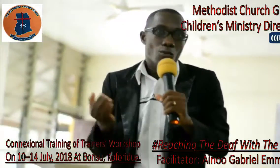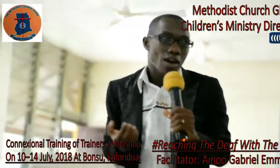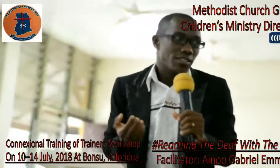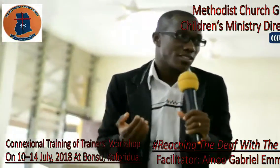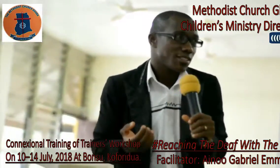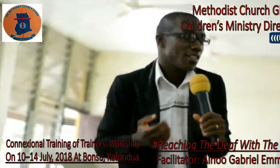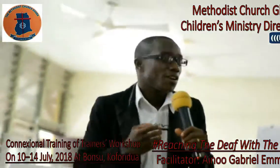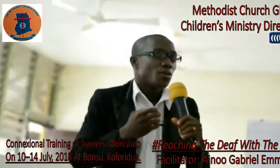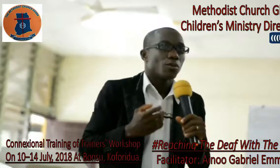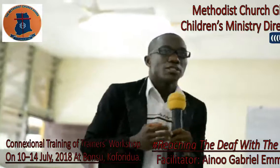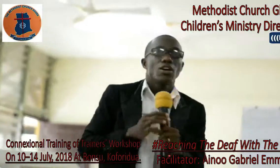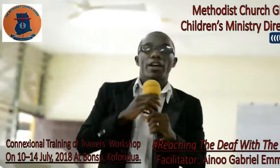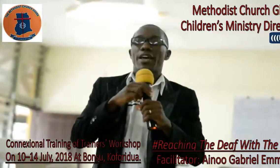want. Okay.